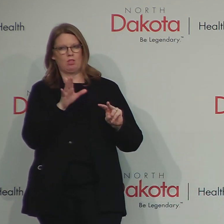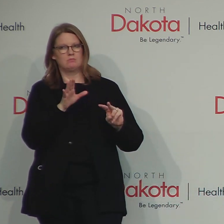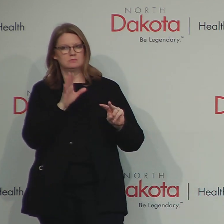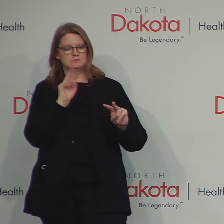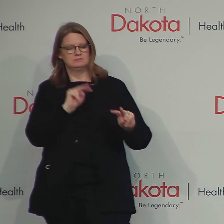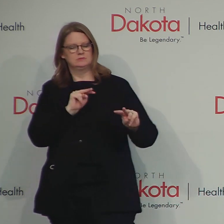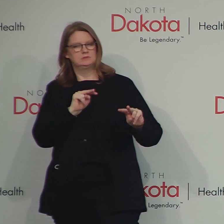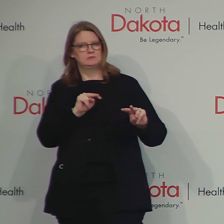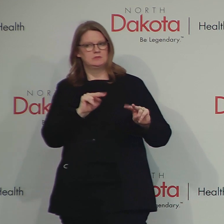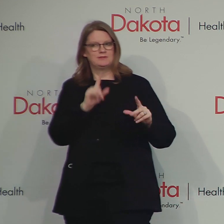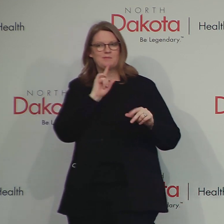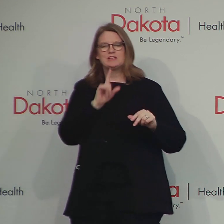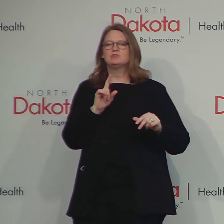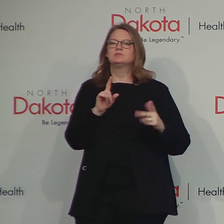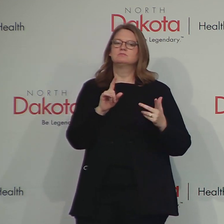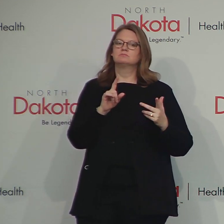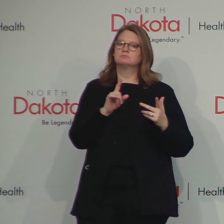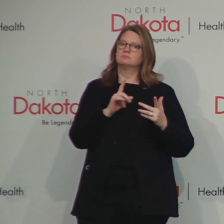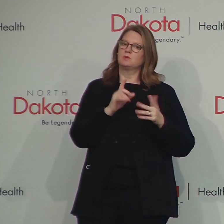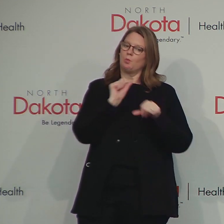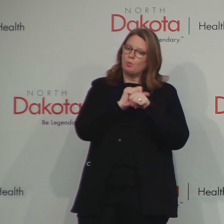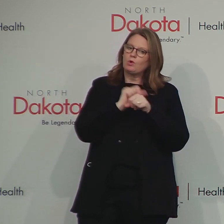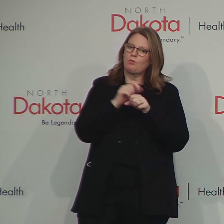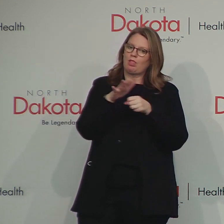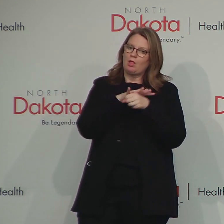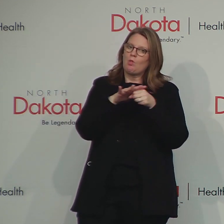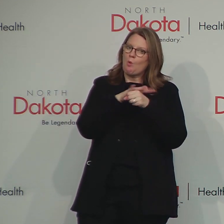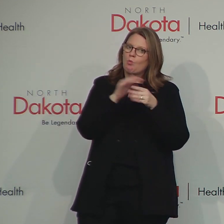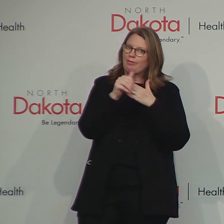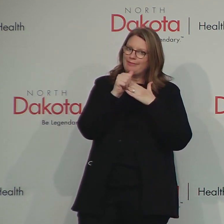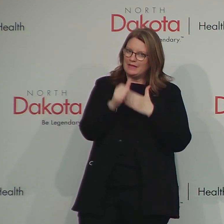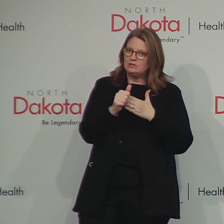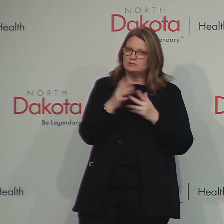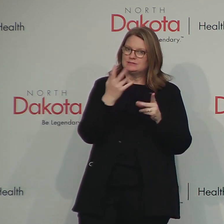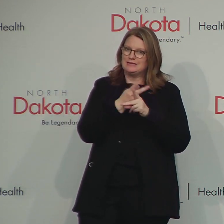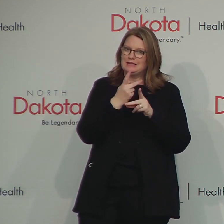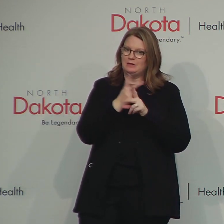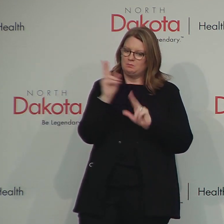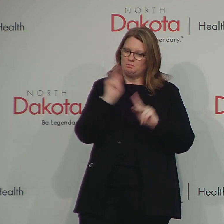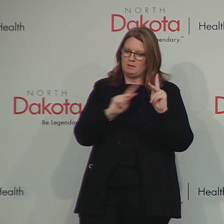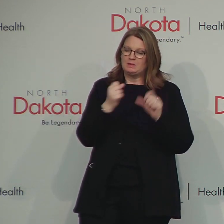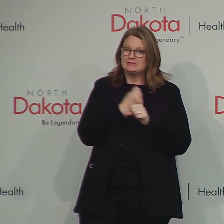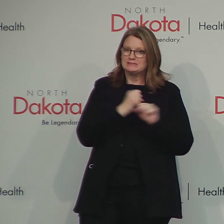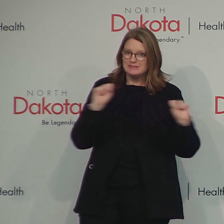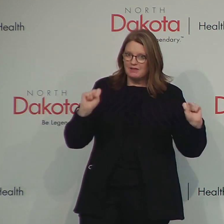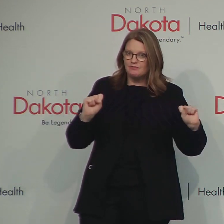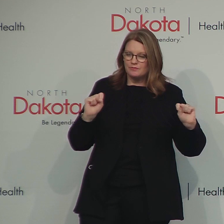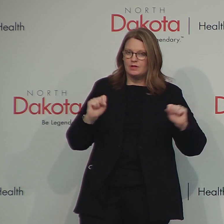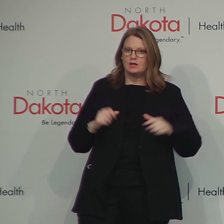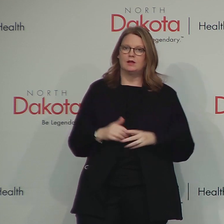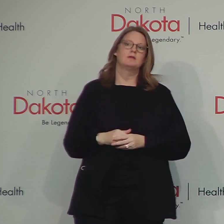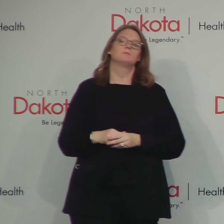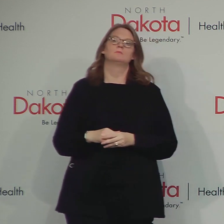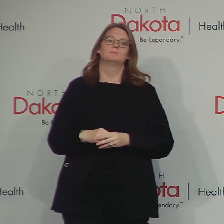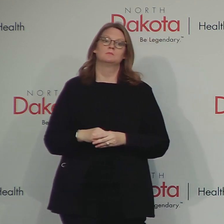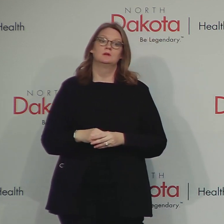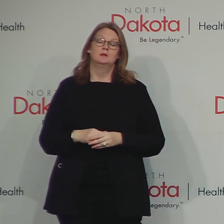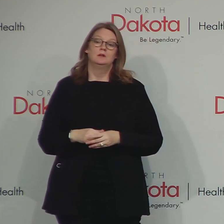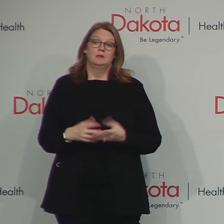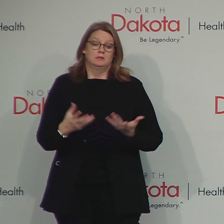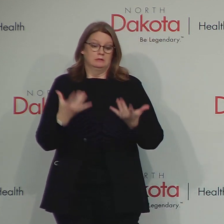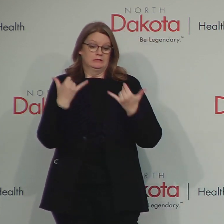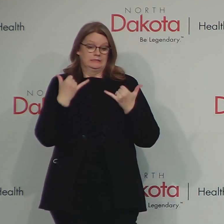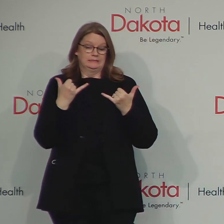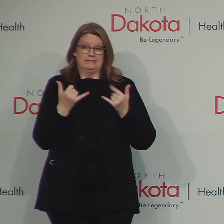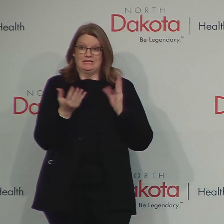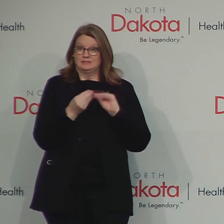make sure that we're doing everything, working with the local leaders to make sure we're keeping our citizens safe. But again, the numbers we're at